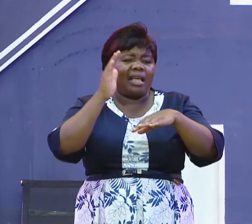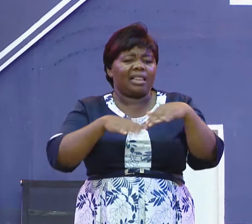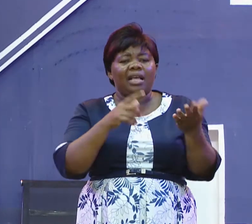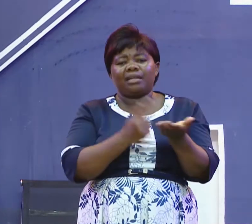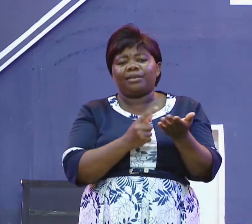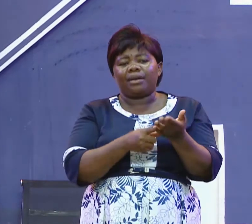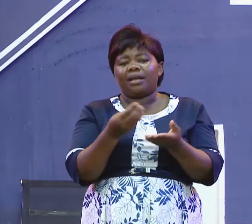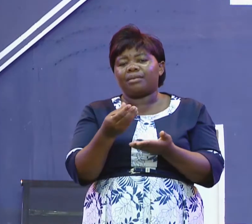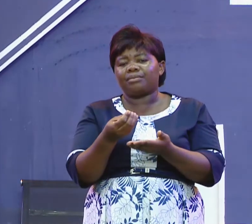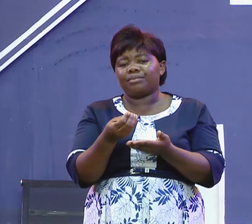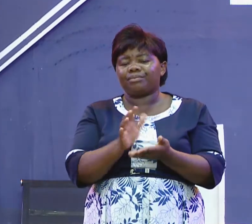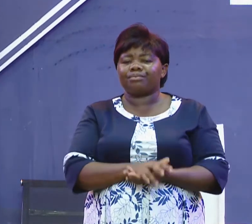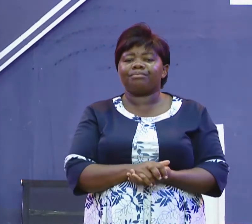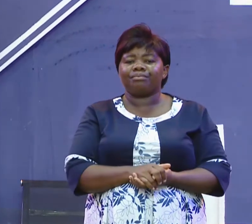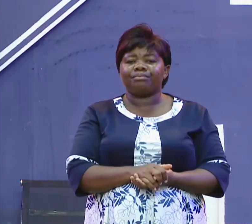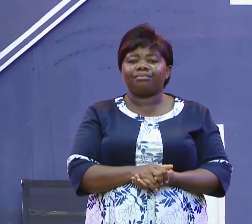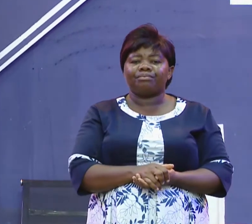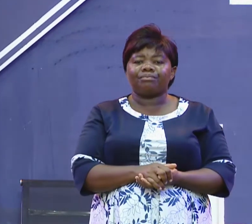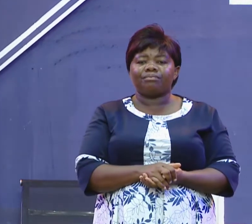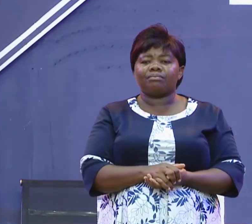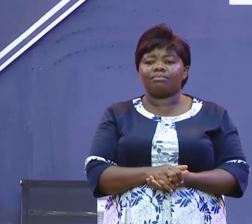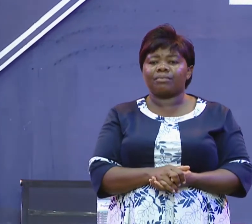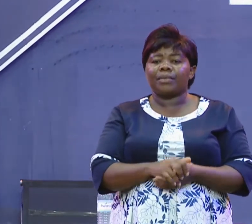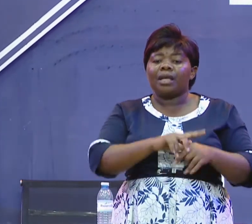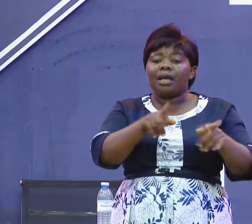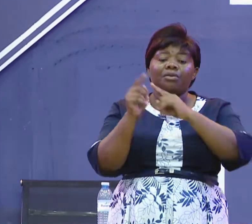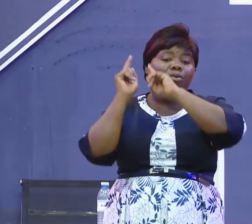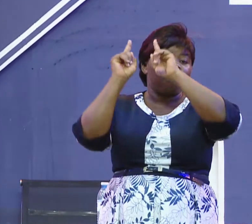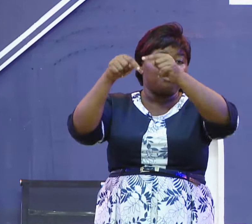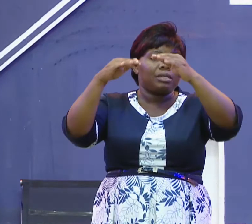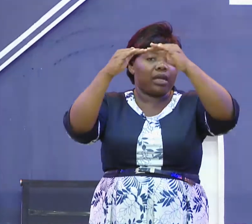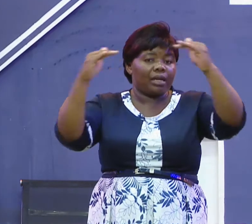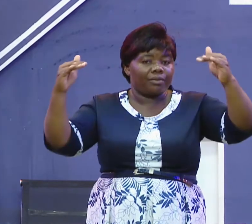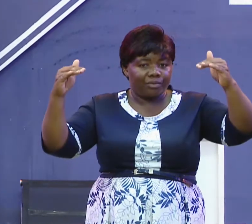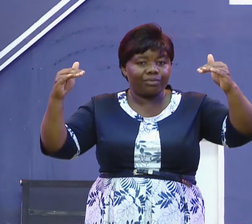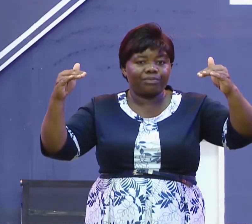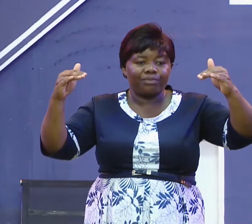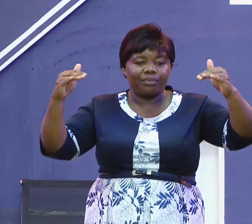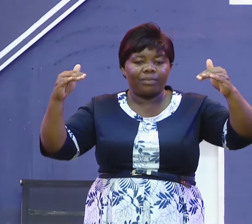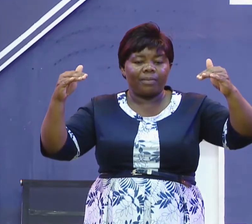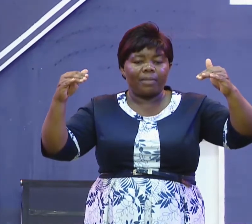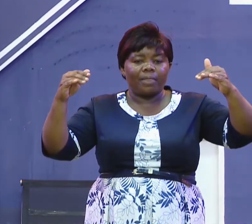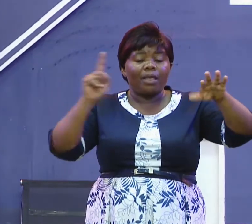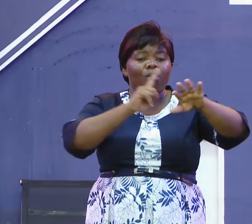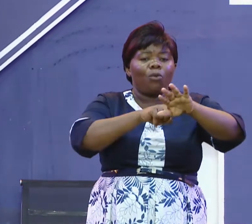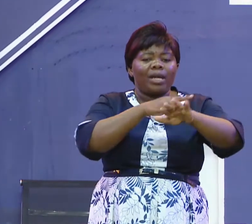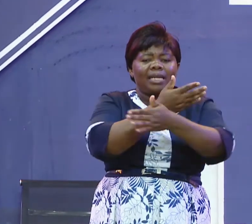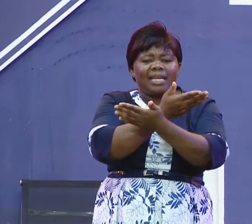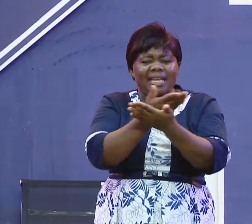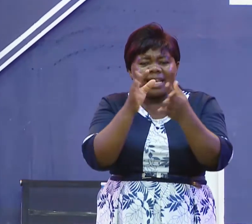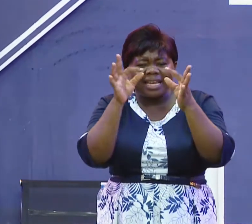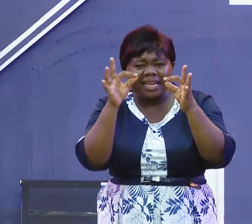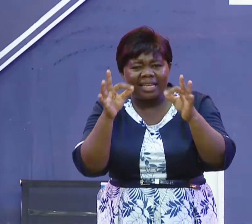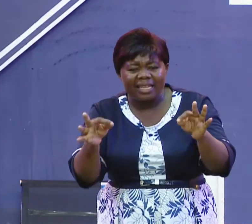has more value than the one in the economy in which we work. That we may mount to a level.